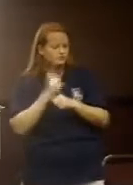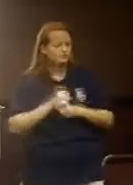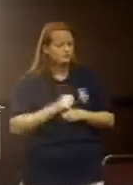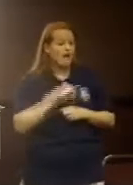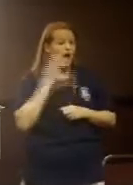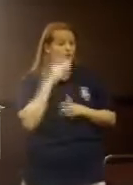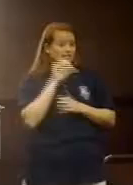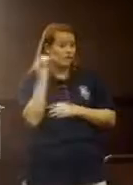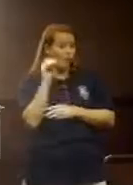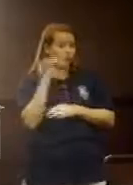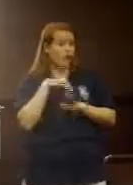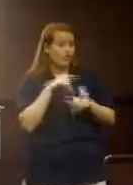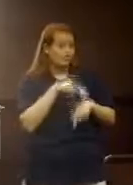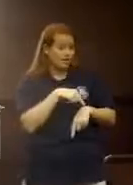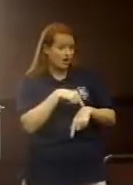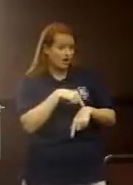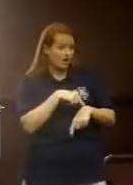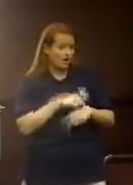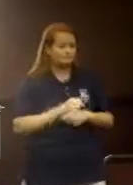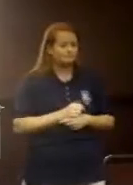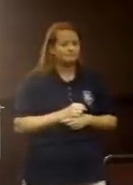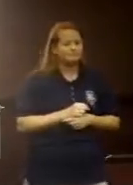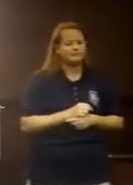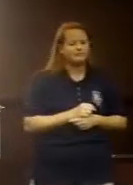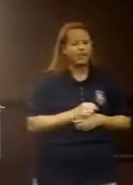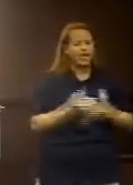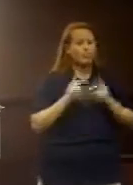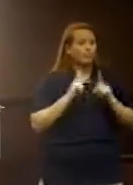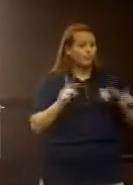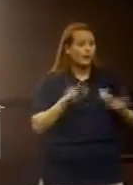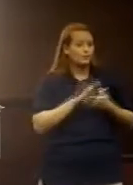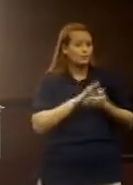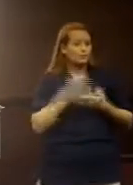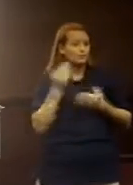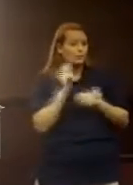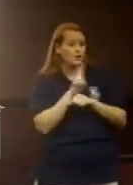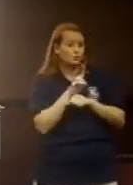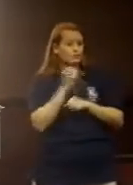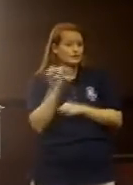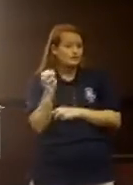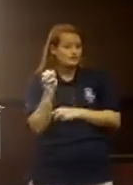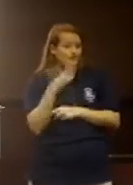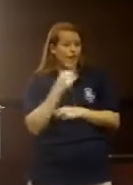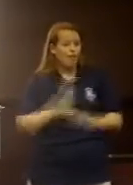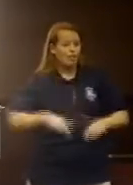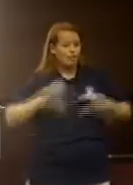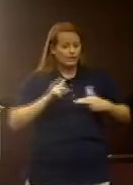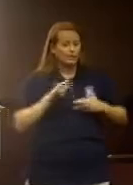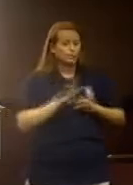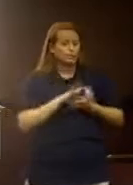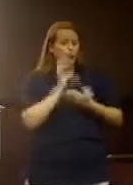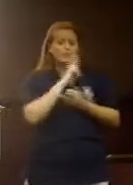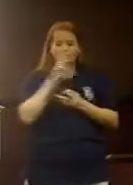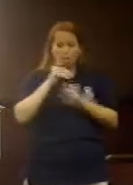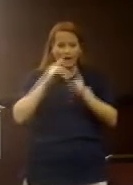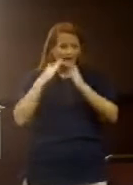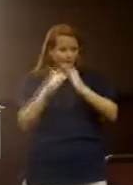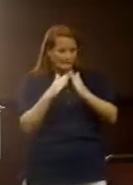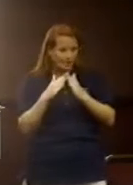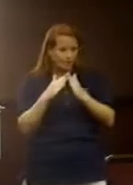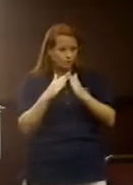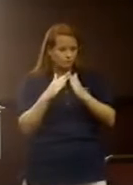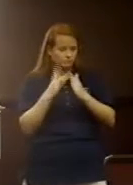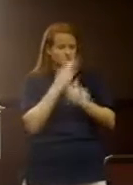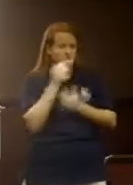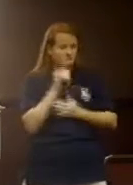was in Omaha at the time, and the public schools there use C, and the residential school is right in town,